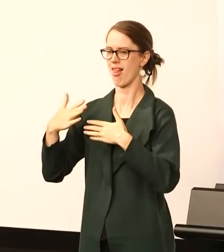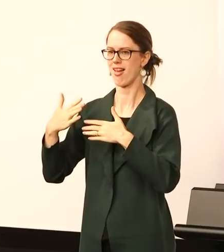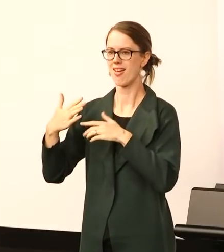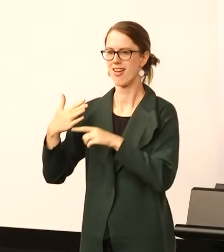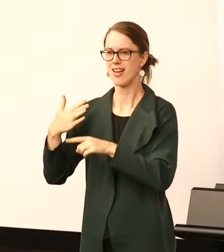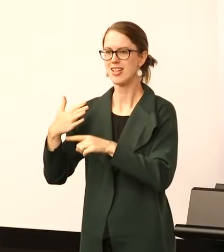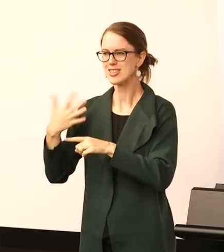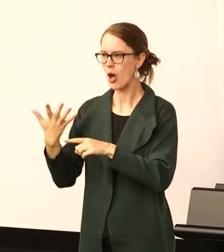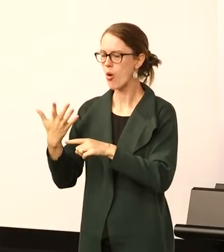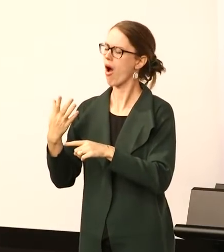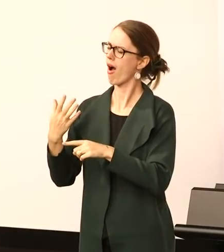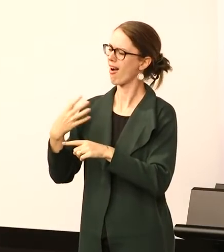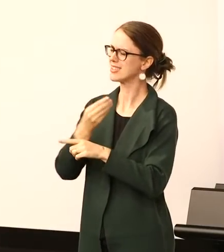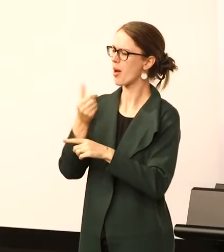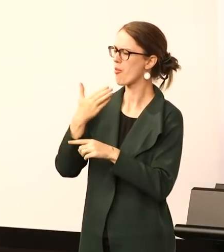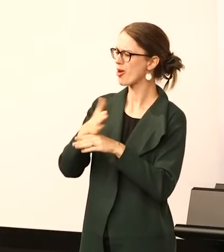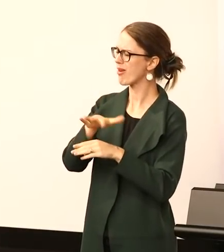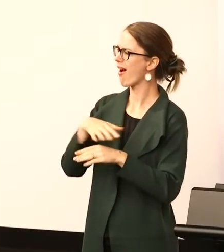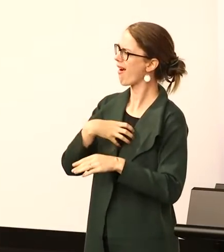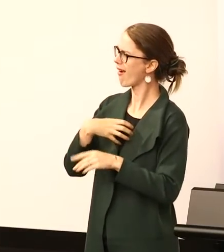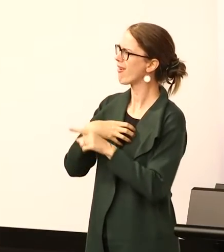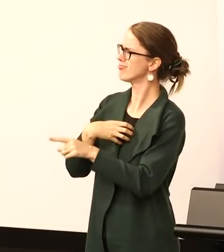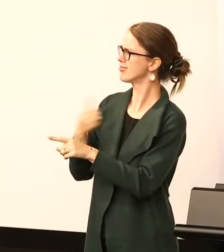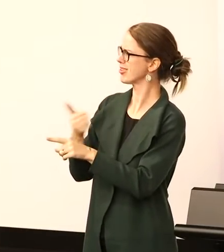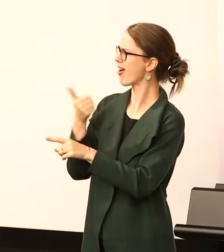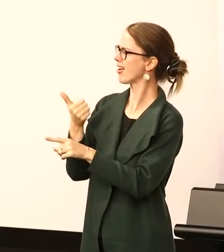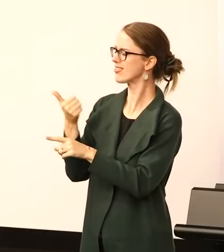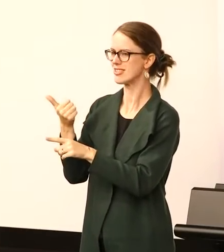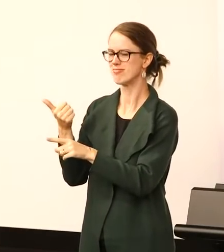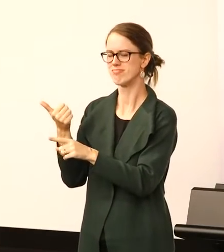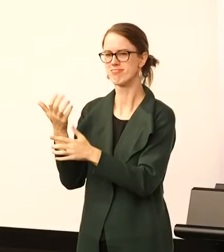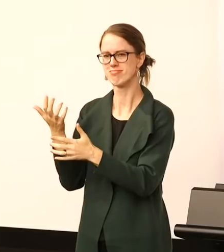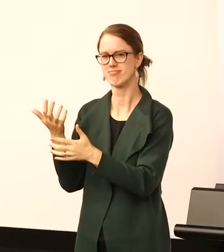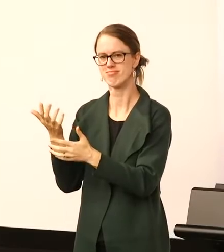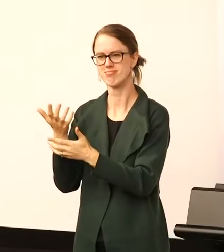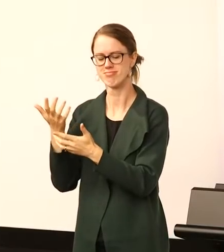and workplaces have found actually it is both